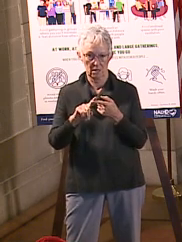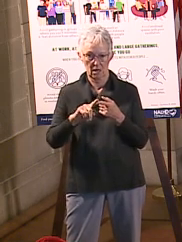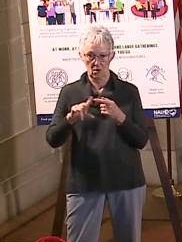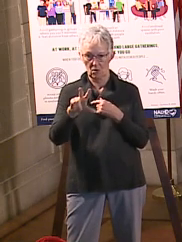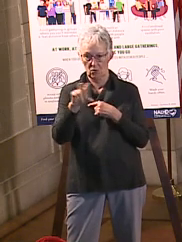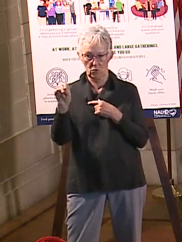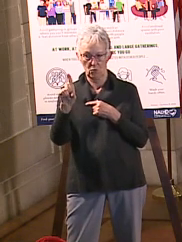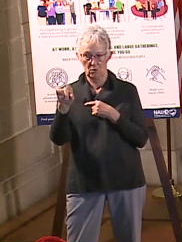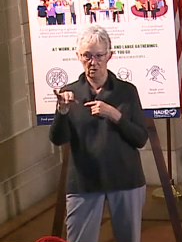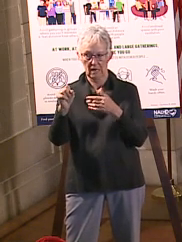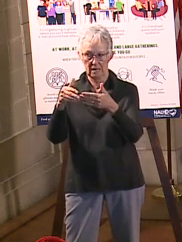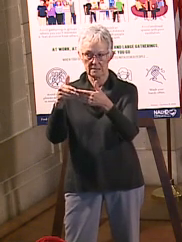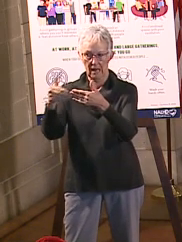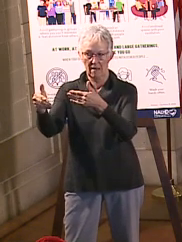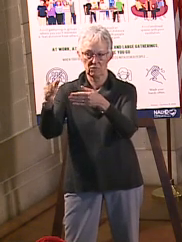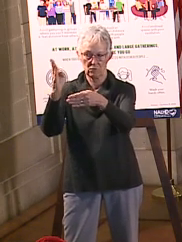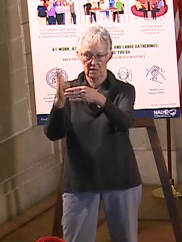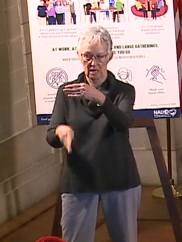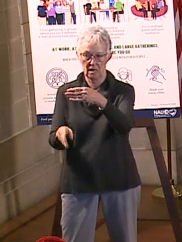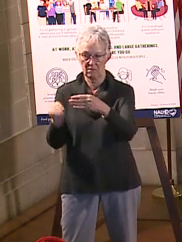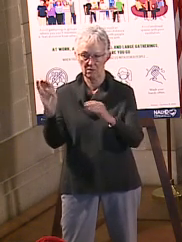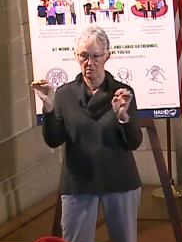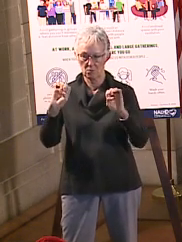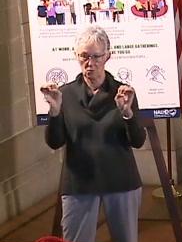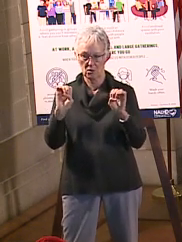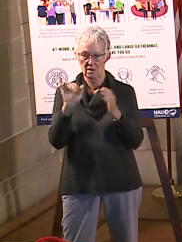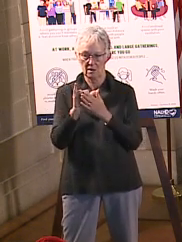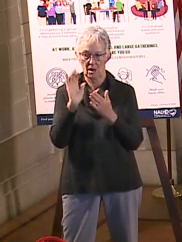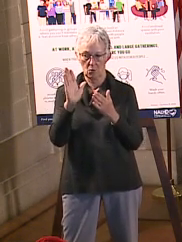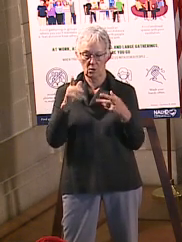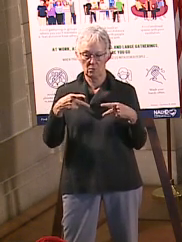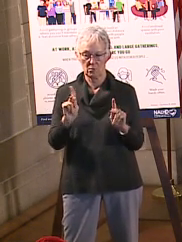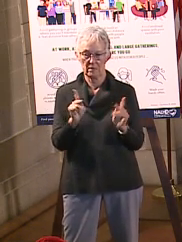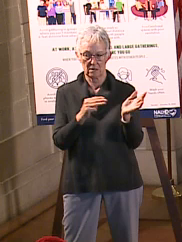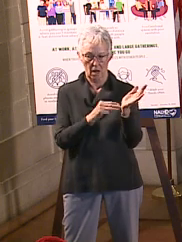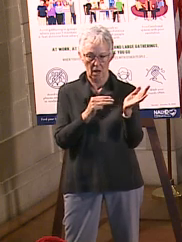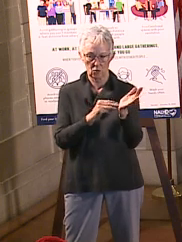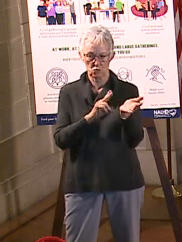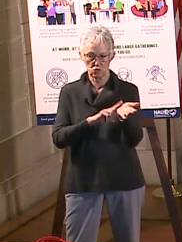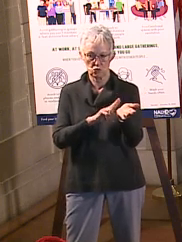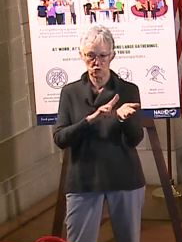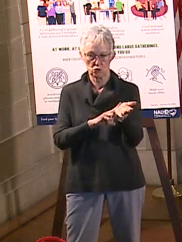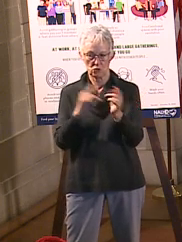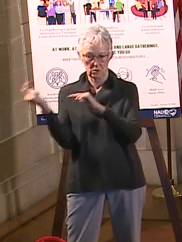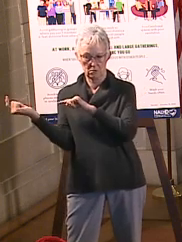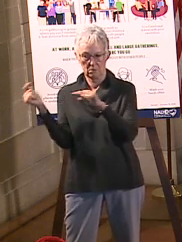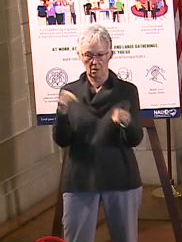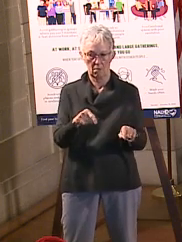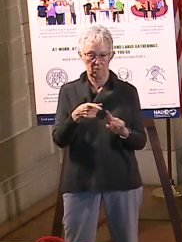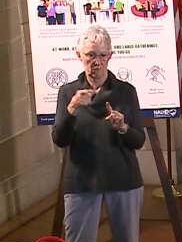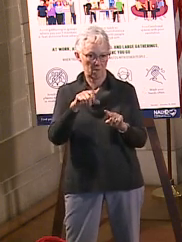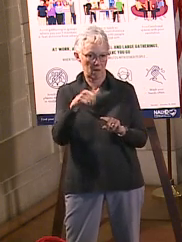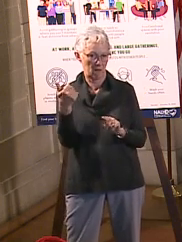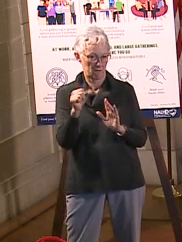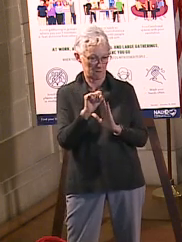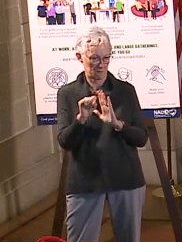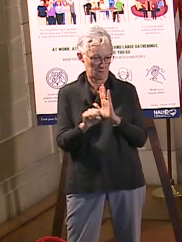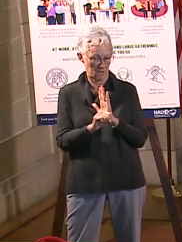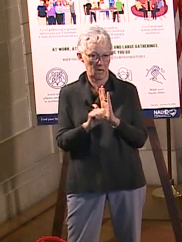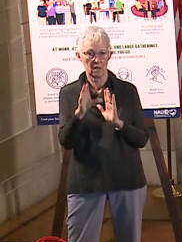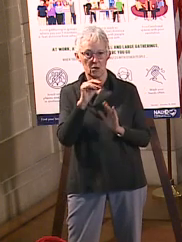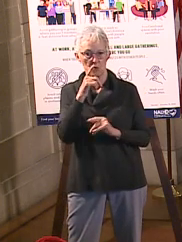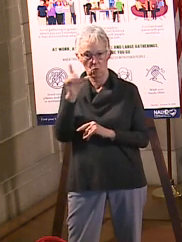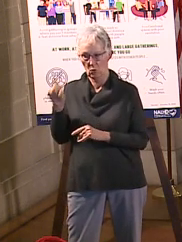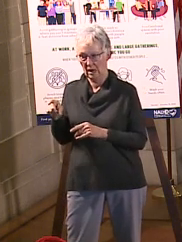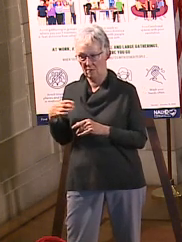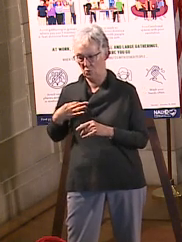will allow, for example, doctors and nurses to be able to come from other states and so forth, but we'll be waiving that requirement for the licensure on